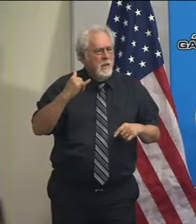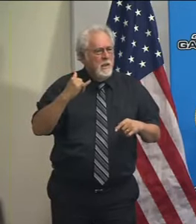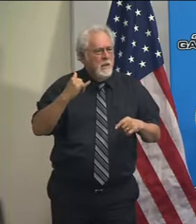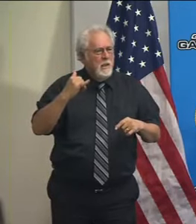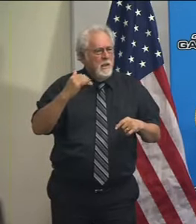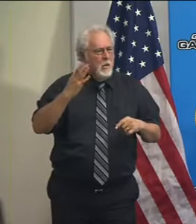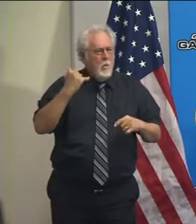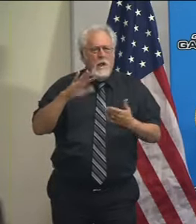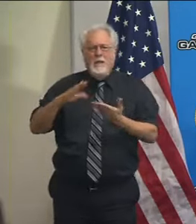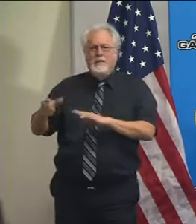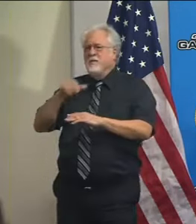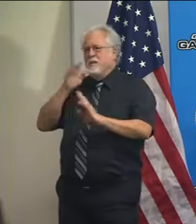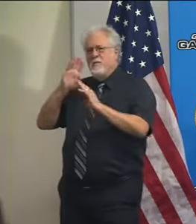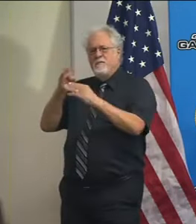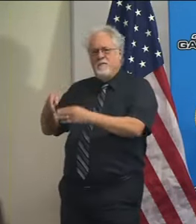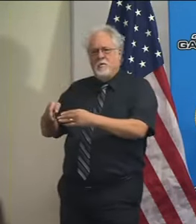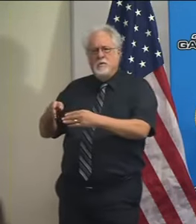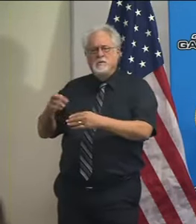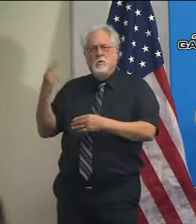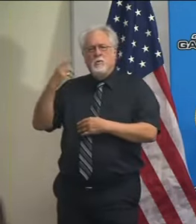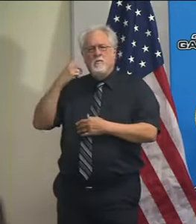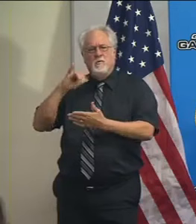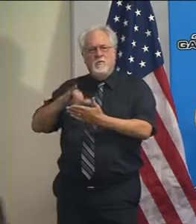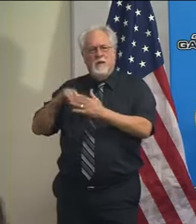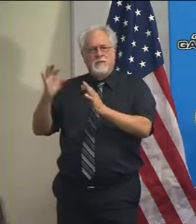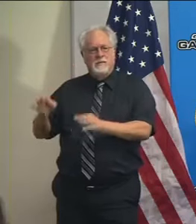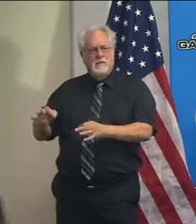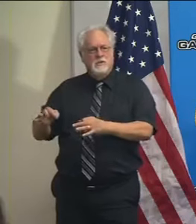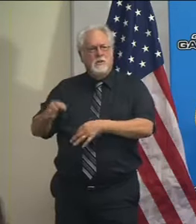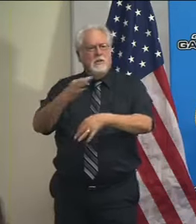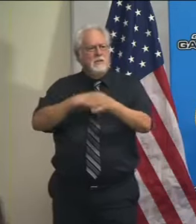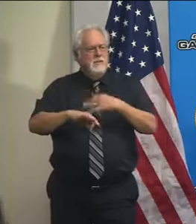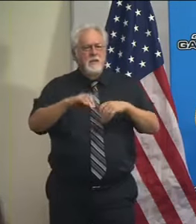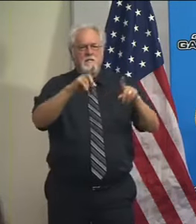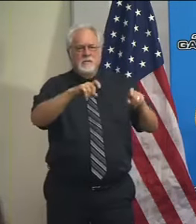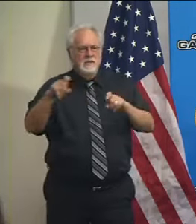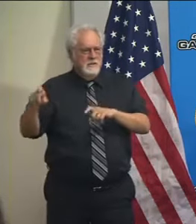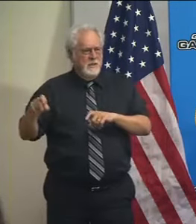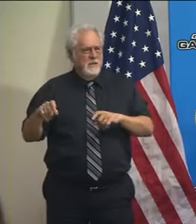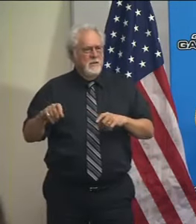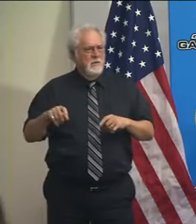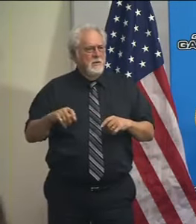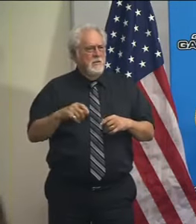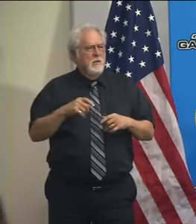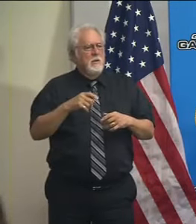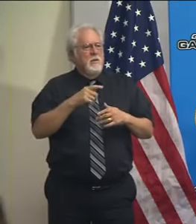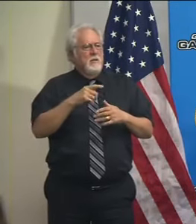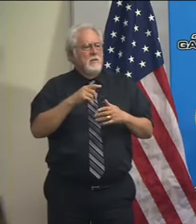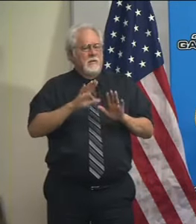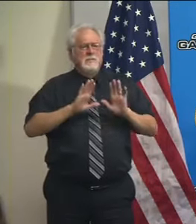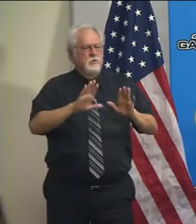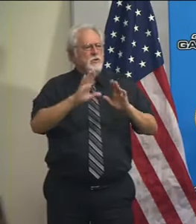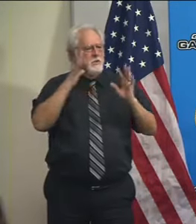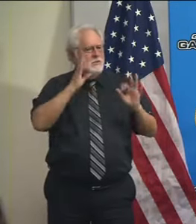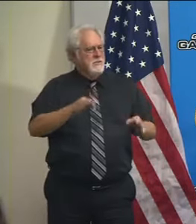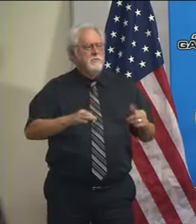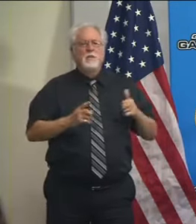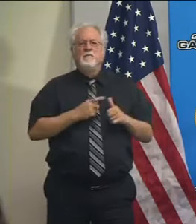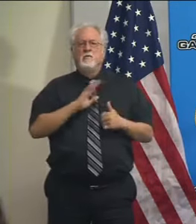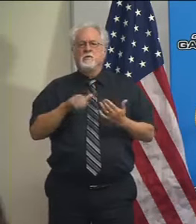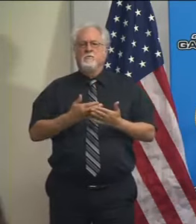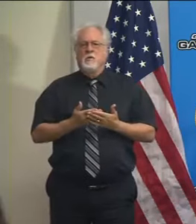deaths not the focus or the reason for the decision? It seems that the infections really was driving with the viewers. Yeah. Well, first of